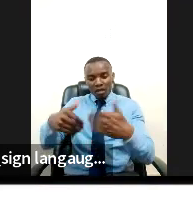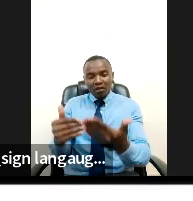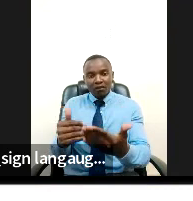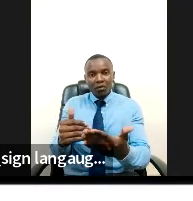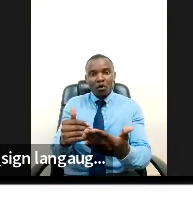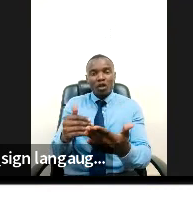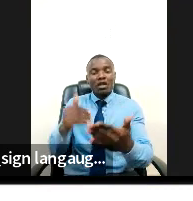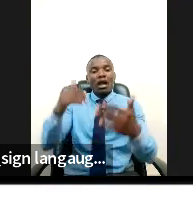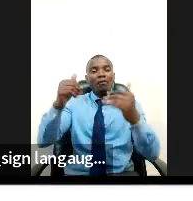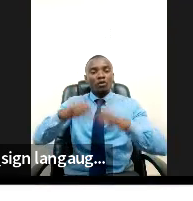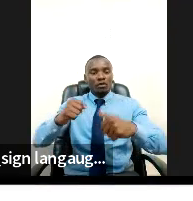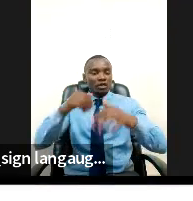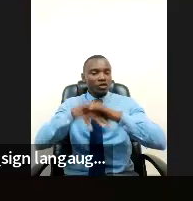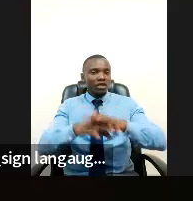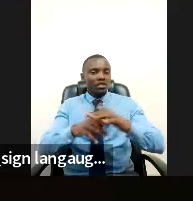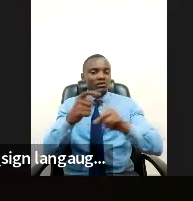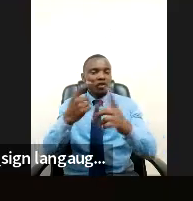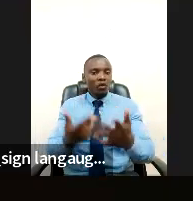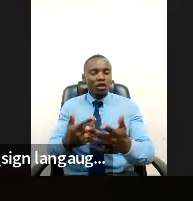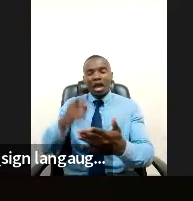wish at an affordable price.